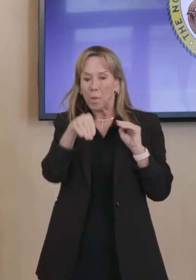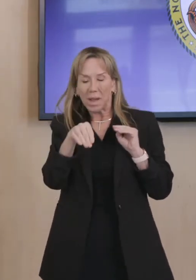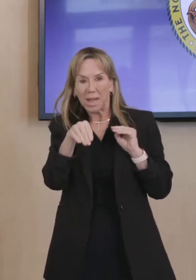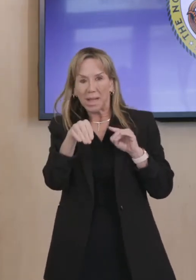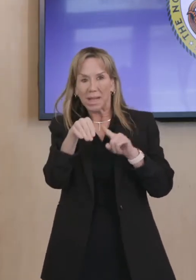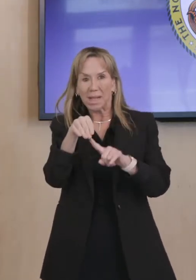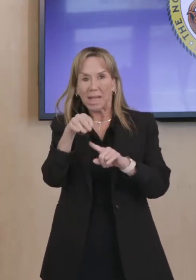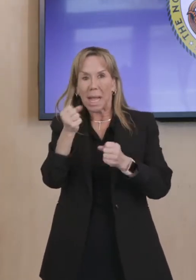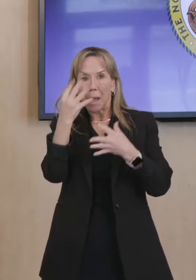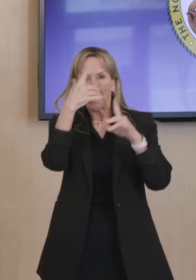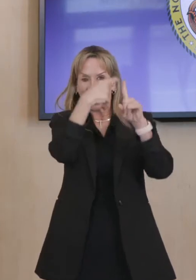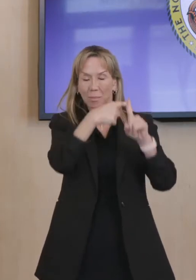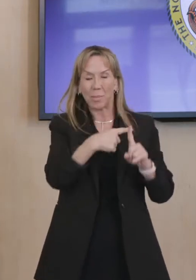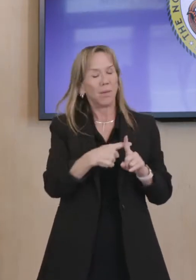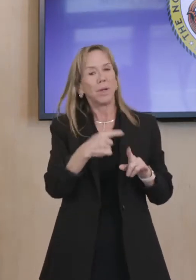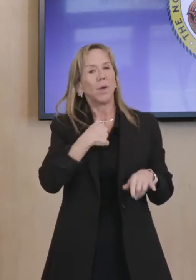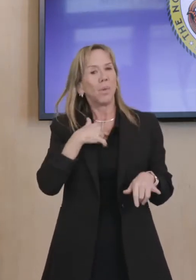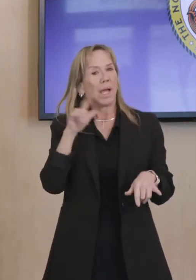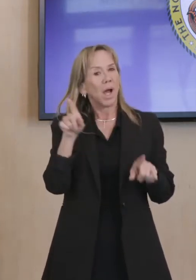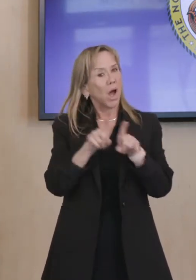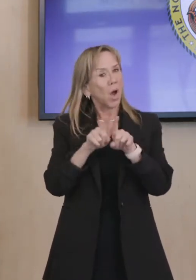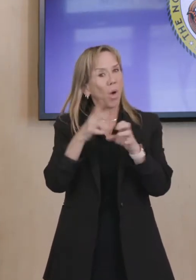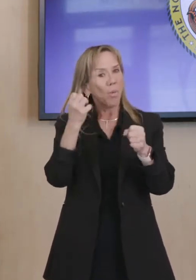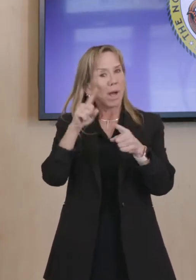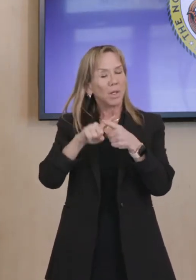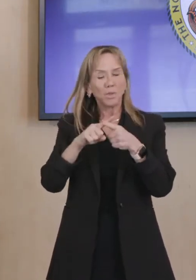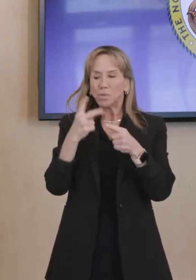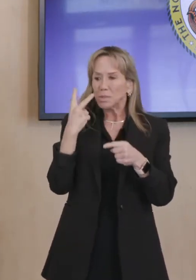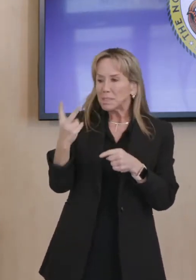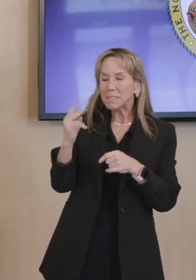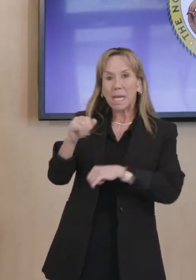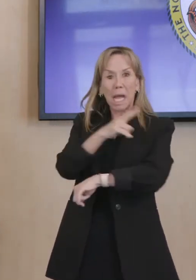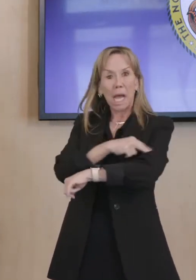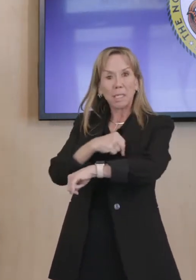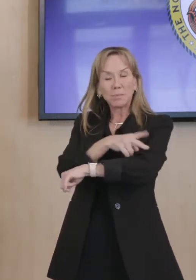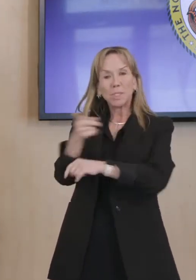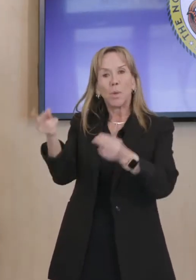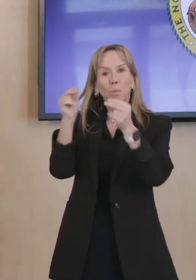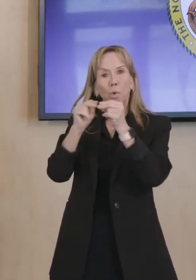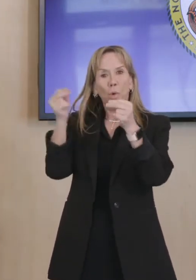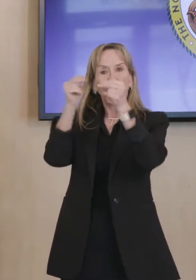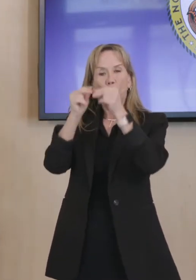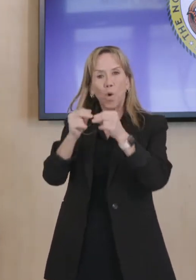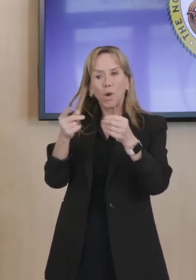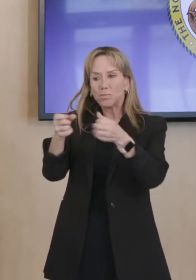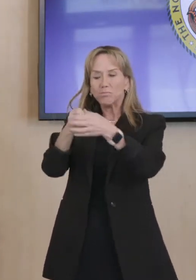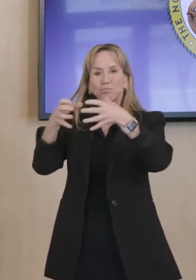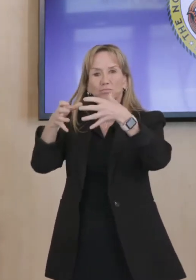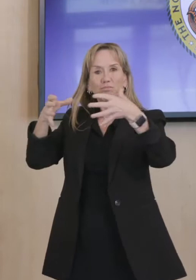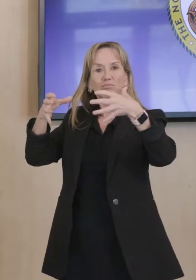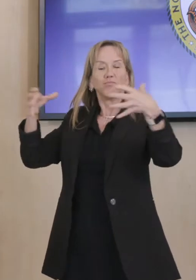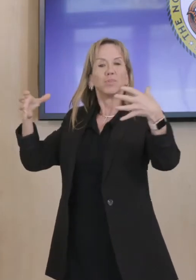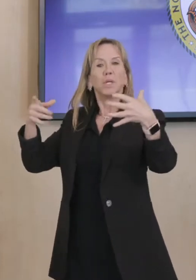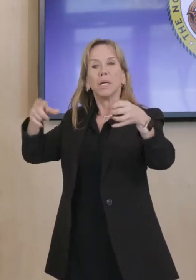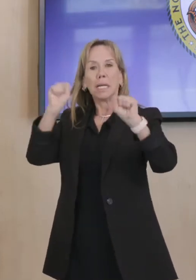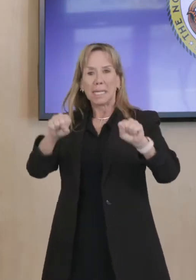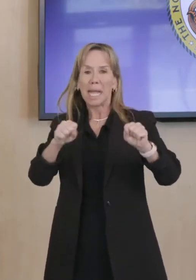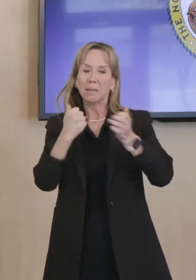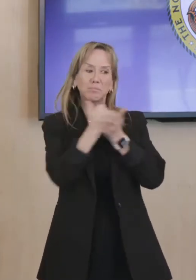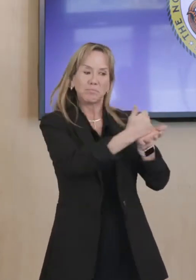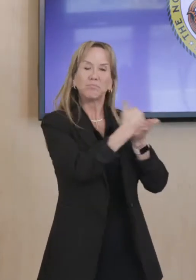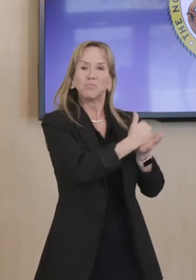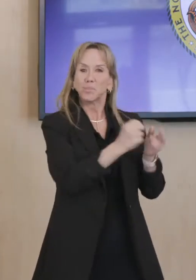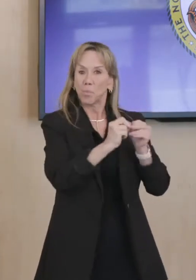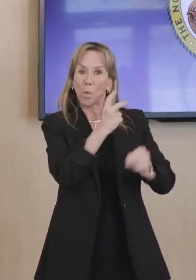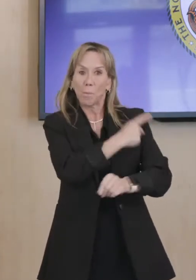bar of our healthcare system capacity. As we can provide more access to healthcare services with more